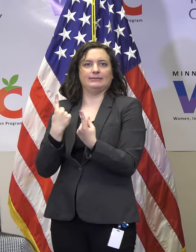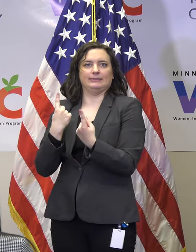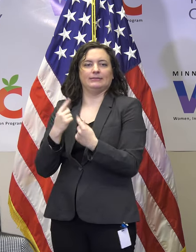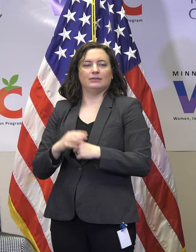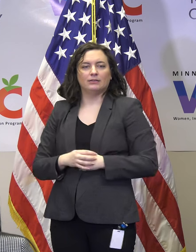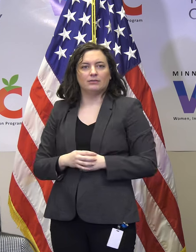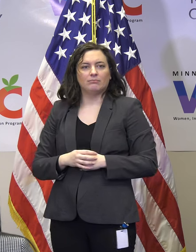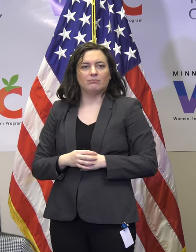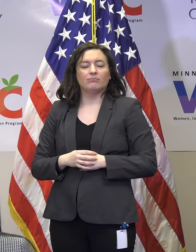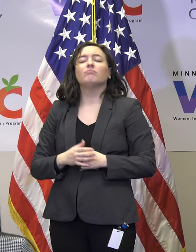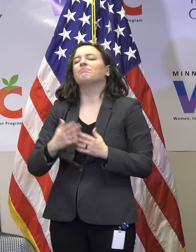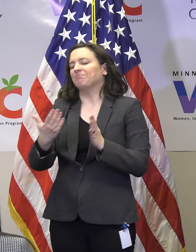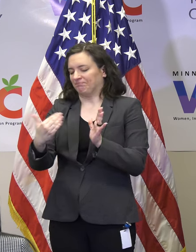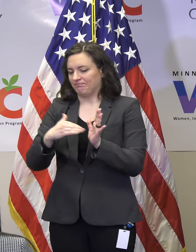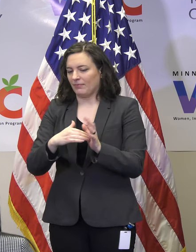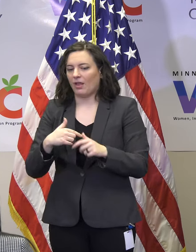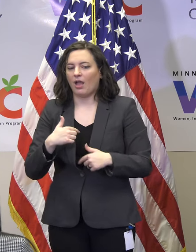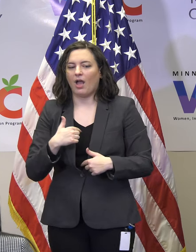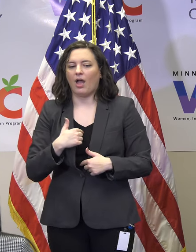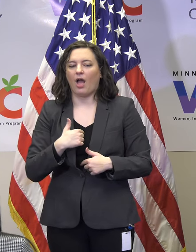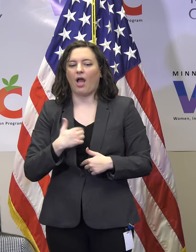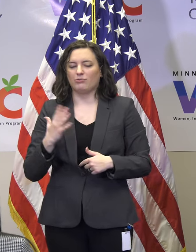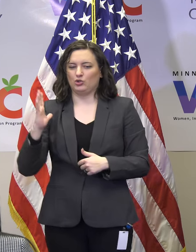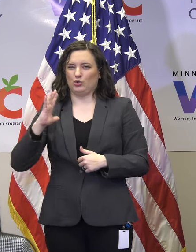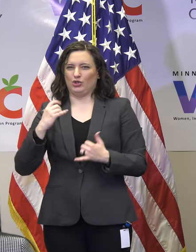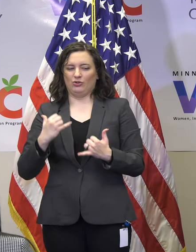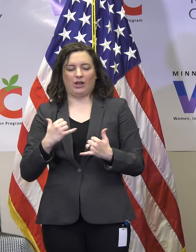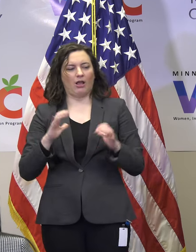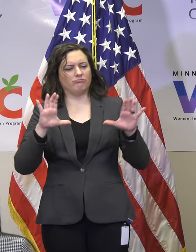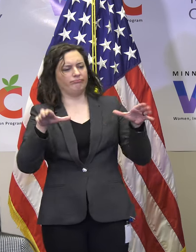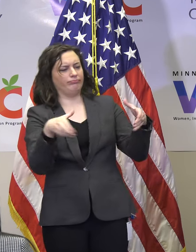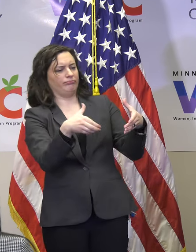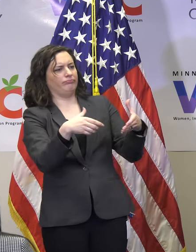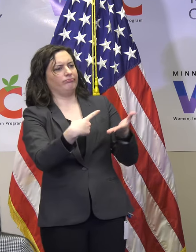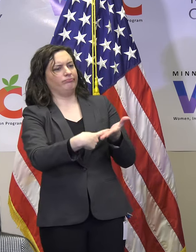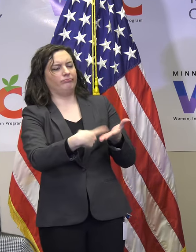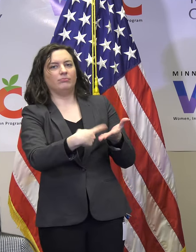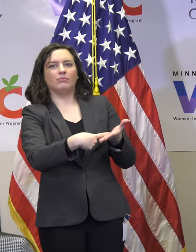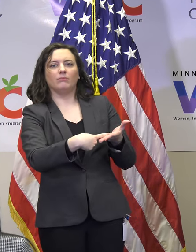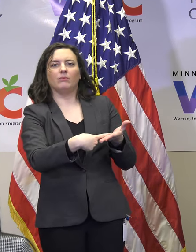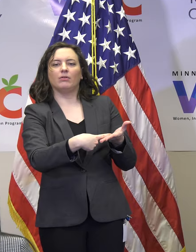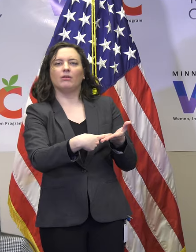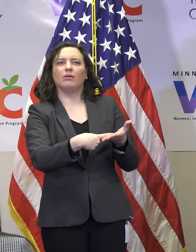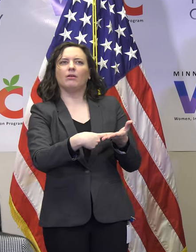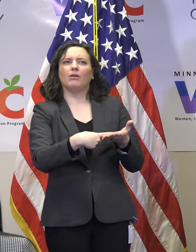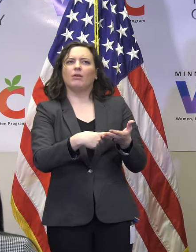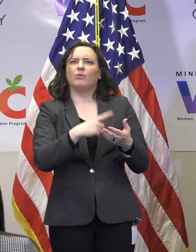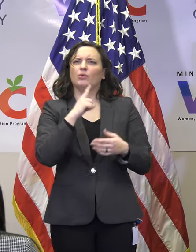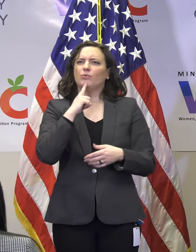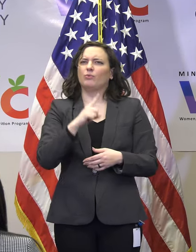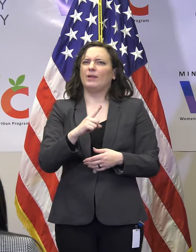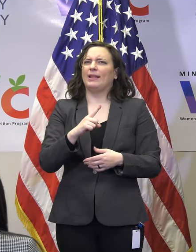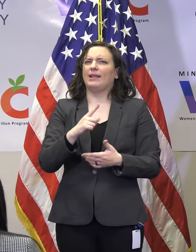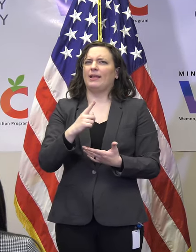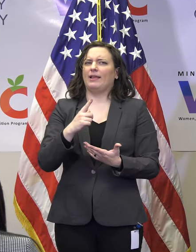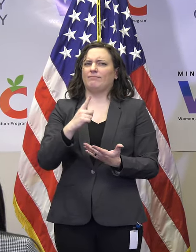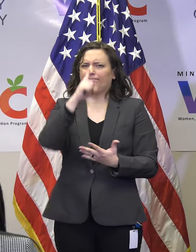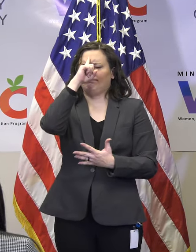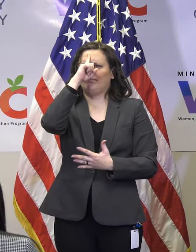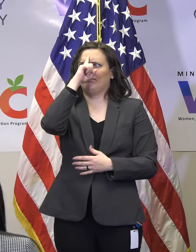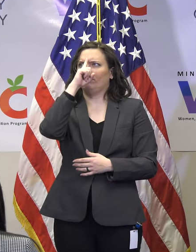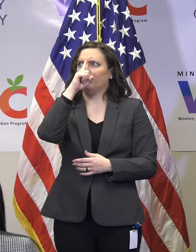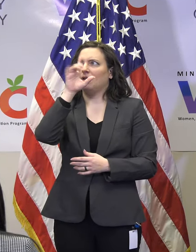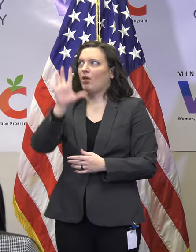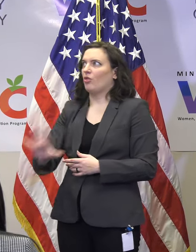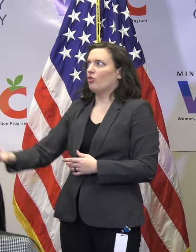again speaking to the smaller group earlier today, I think there is the impression around the country that Minnesota